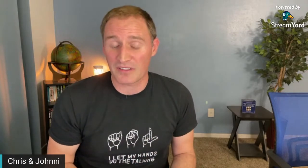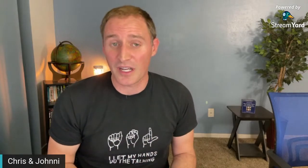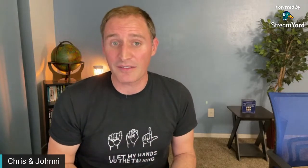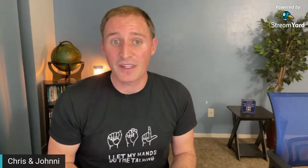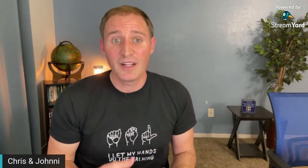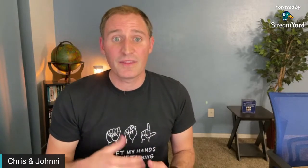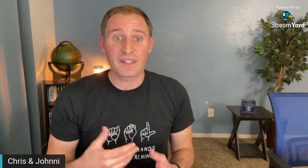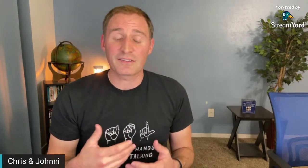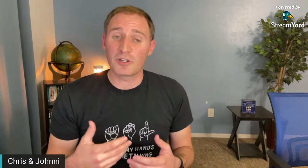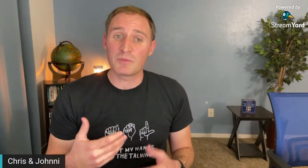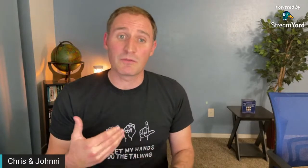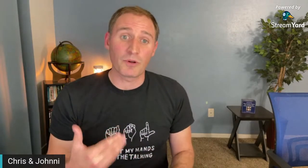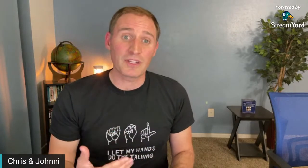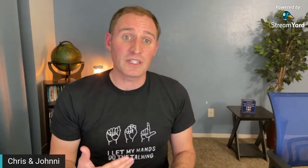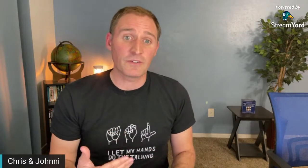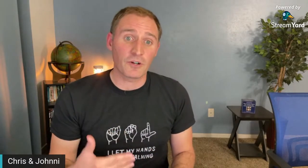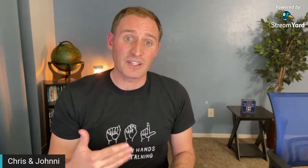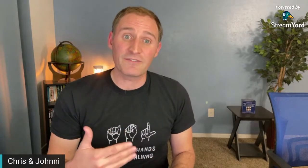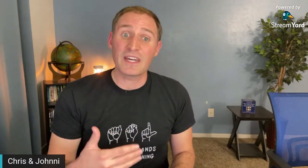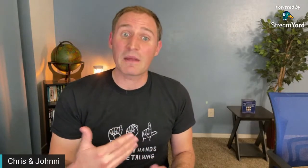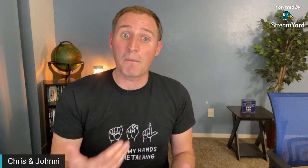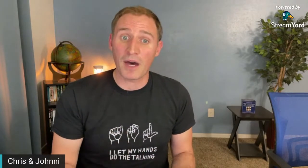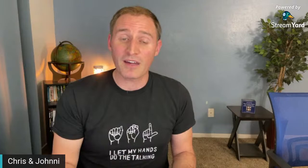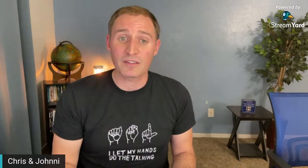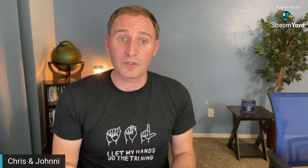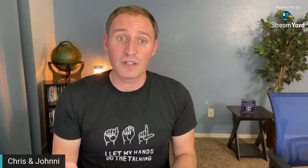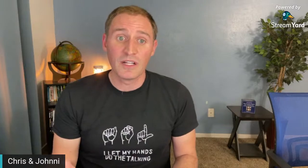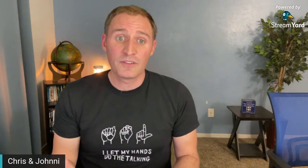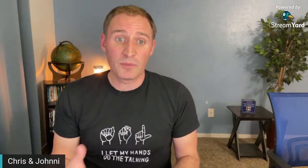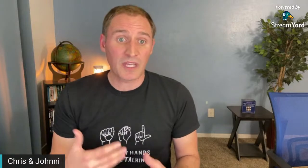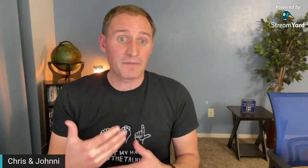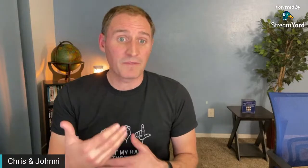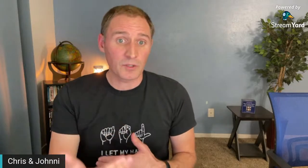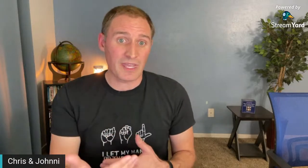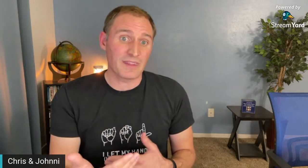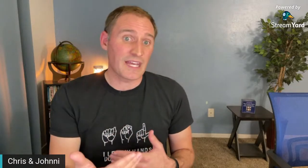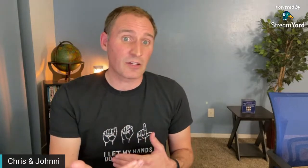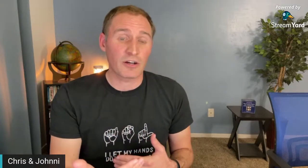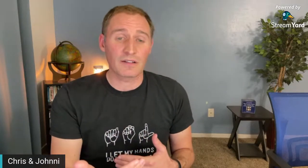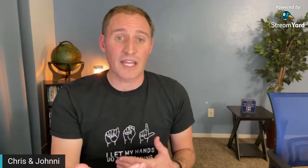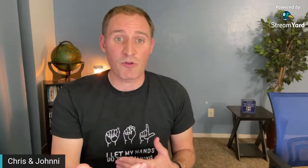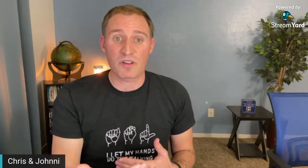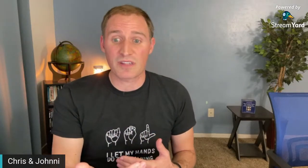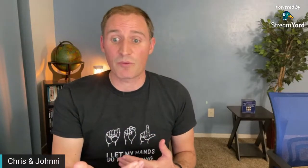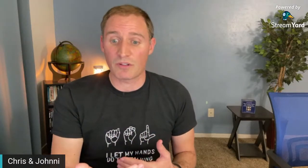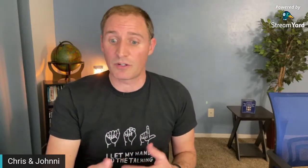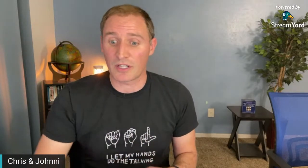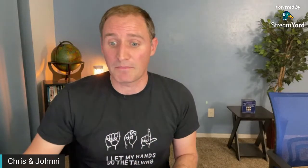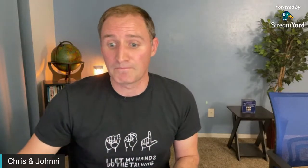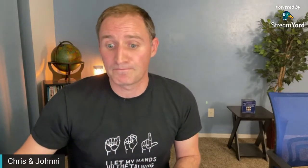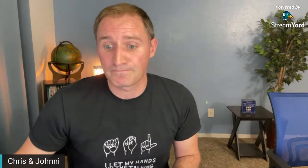ourselves, then it's going to be really difficult, if not impossible, to become fluent in that target language that we're learning.